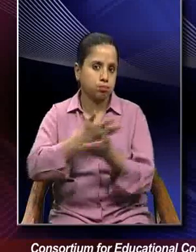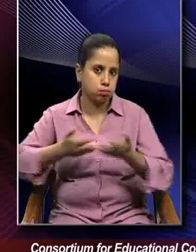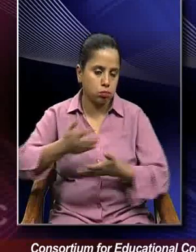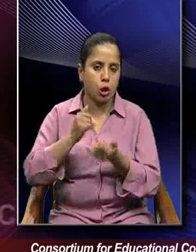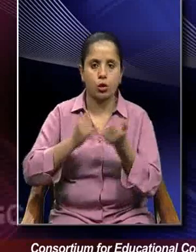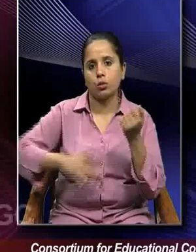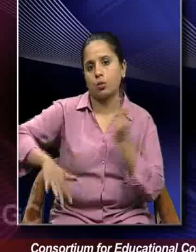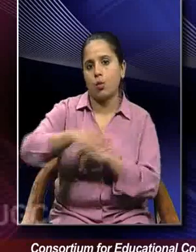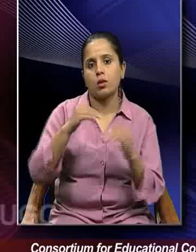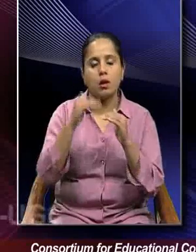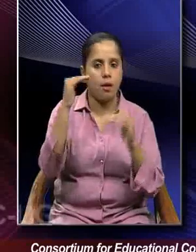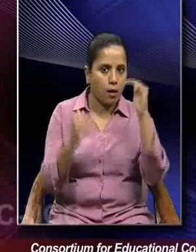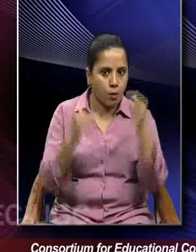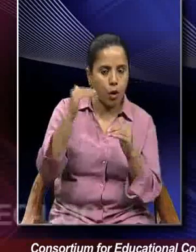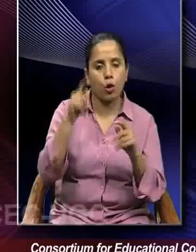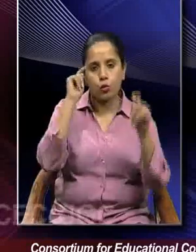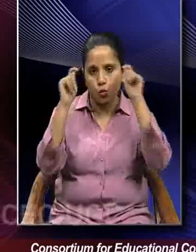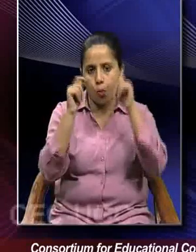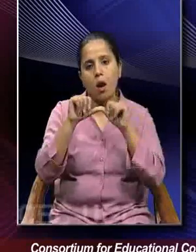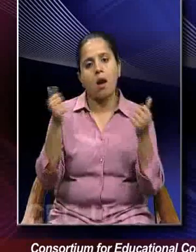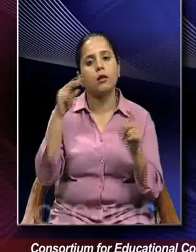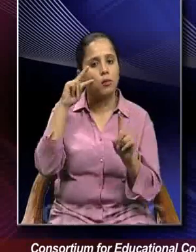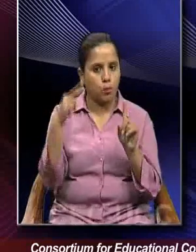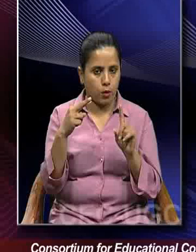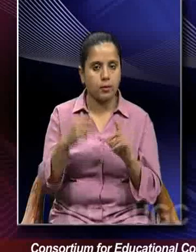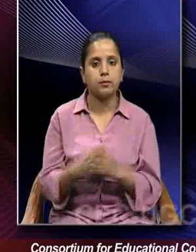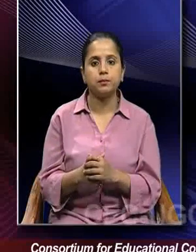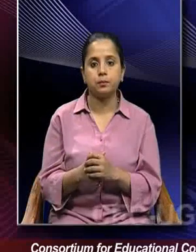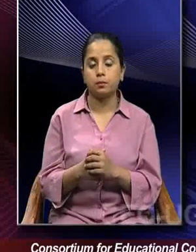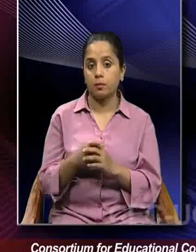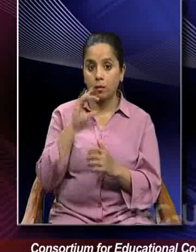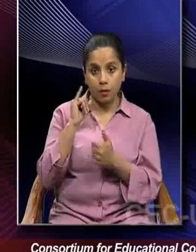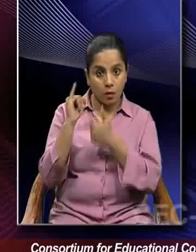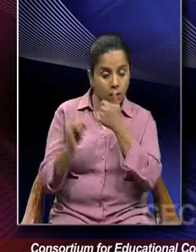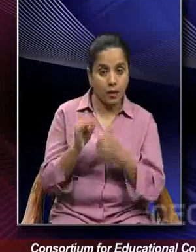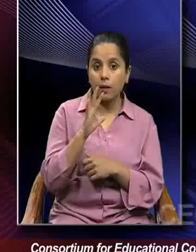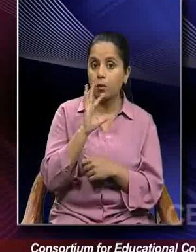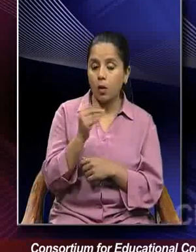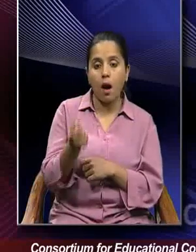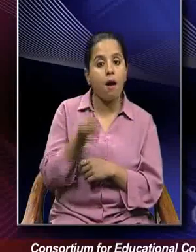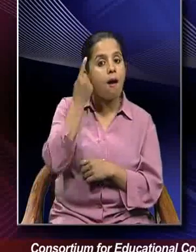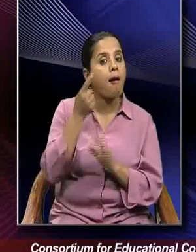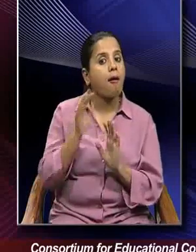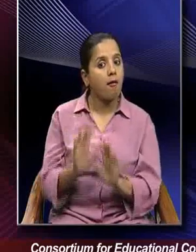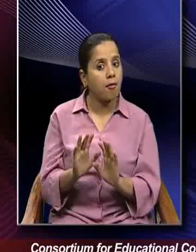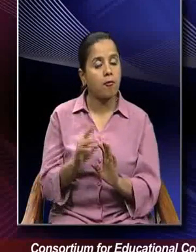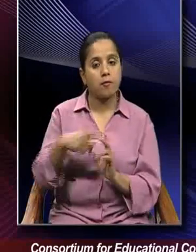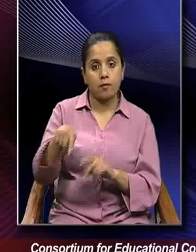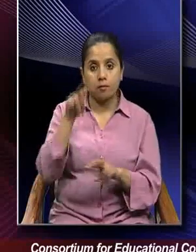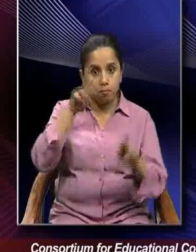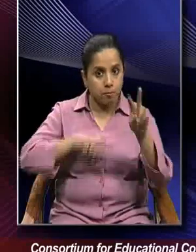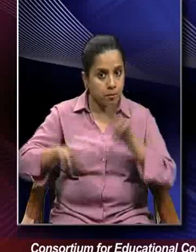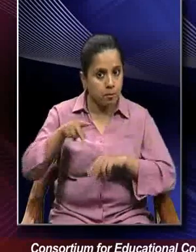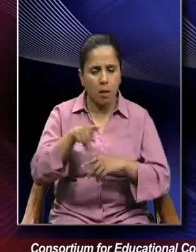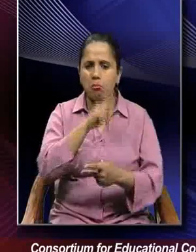social inequality, roles, and other aspects. A critical realist understands that observations are